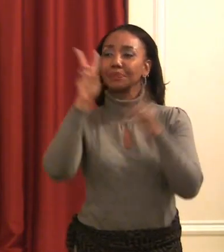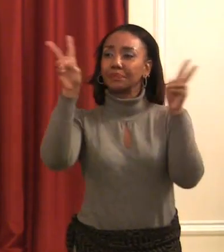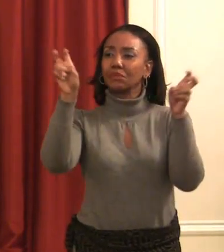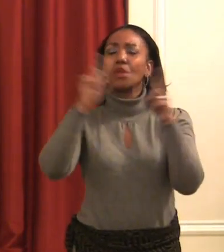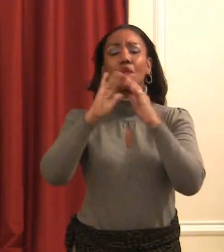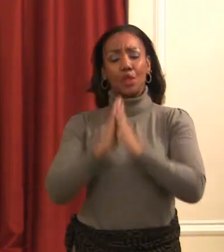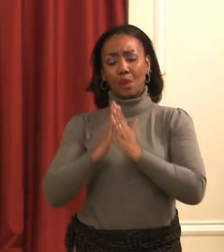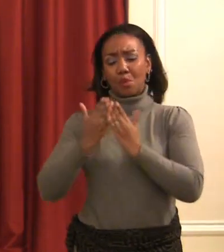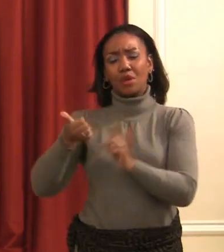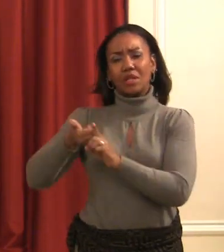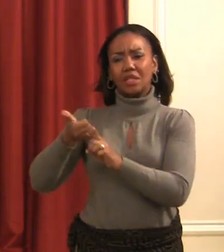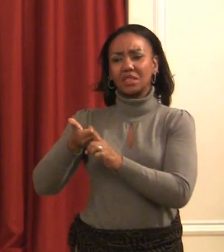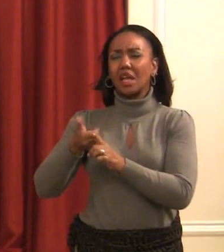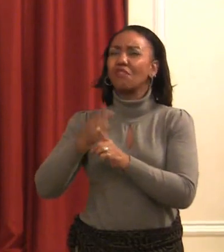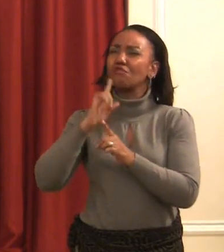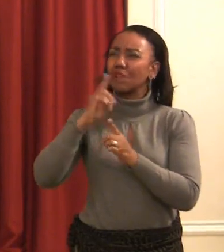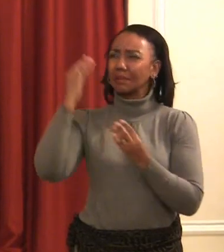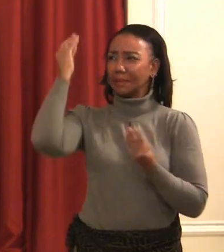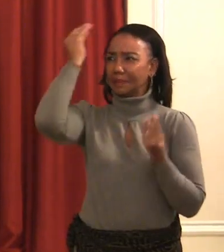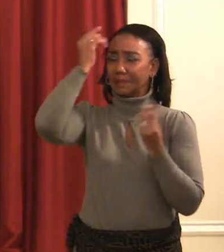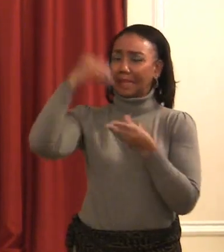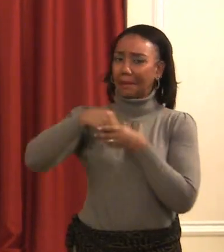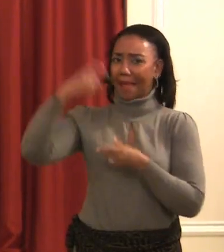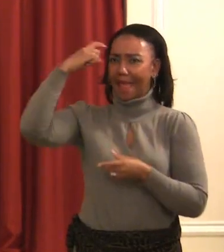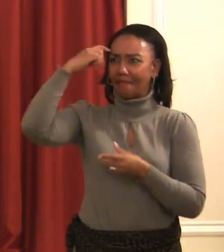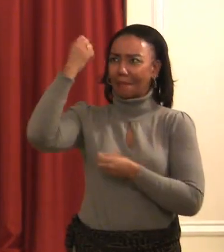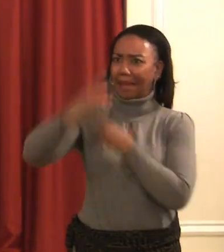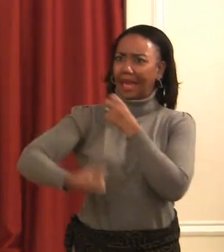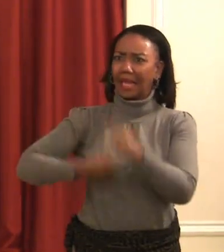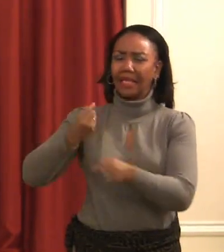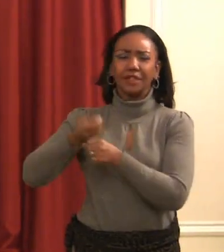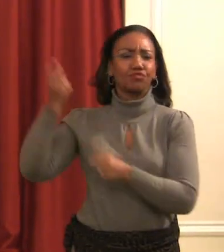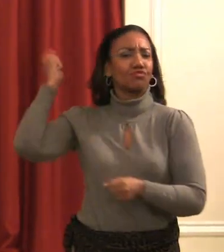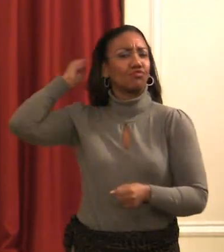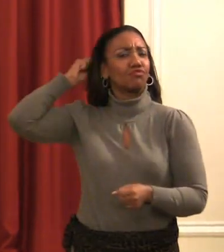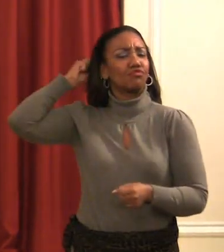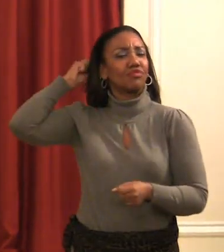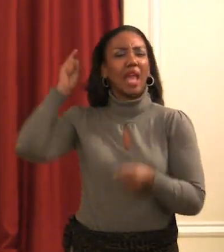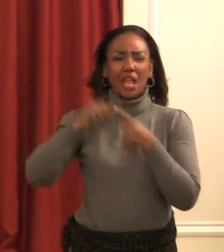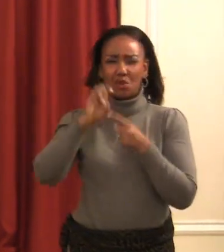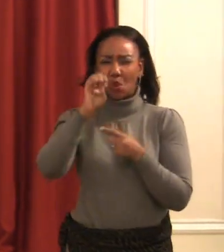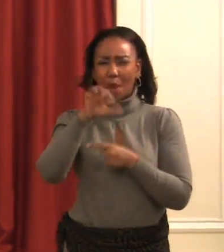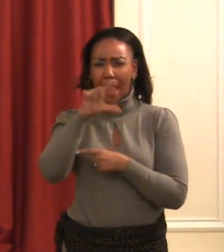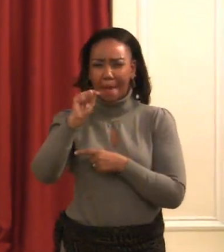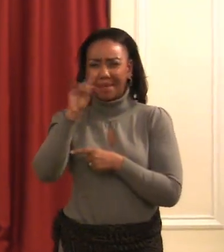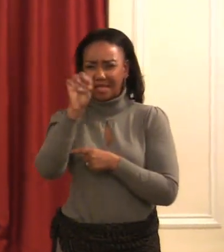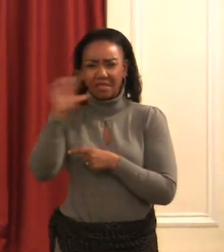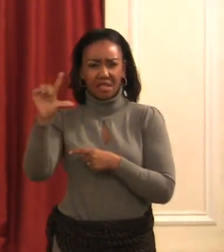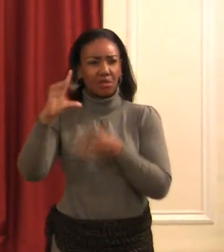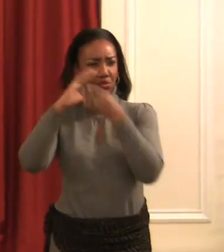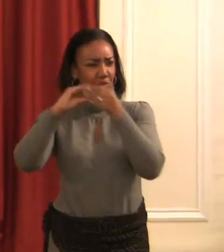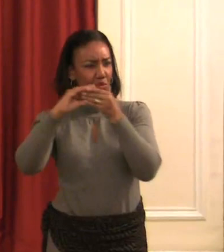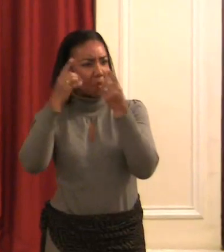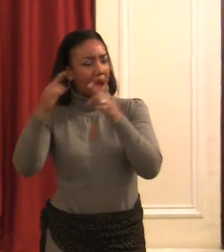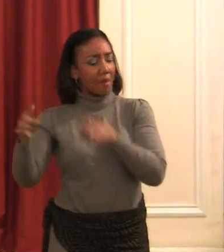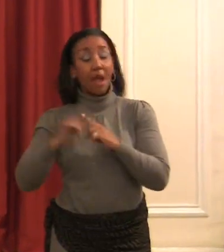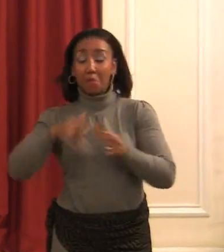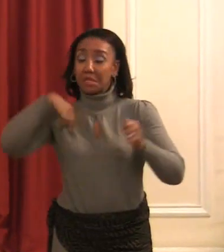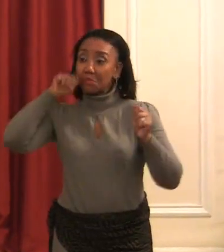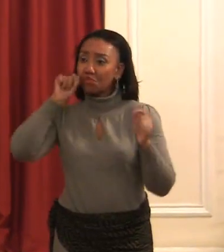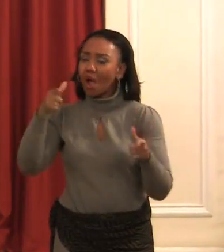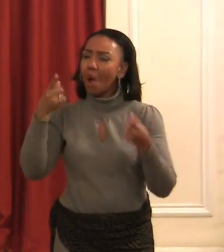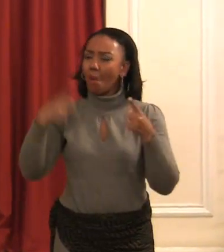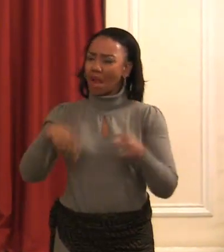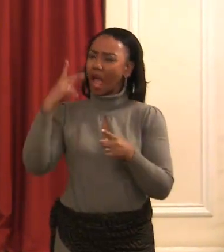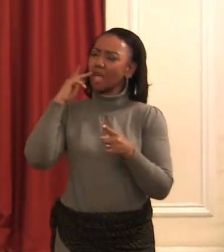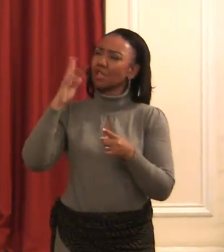this novel has been in the works in my head for a number of years. Emmett Till, everybody's familiar with Emmett Till. I was very surprised